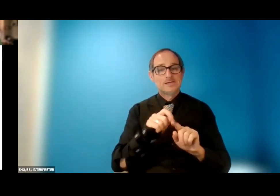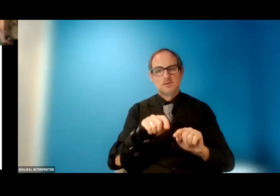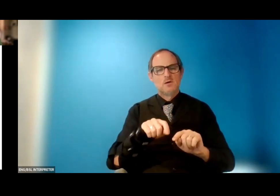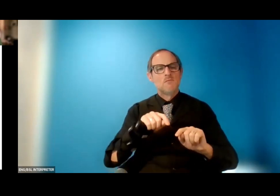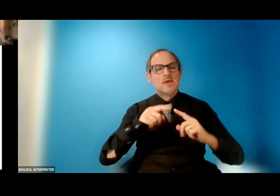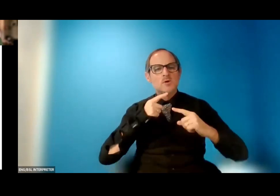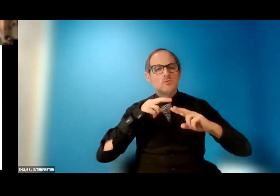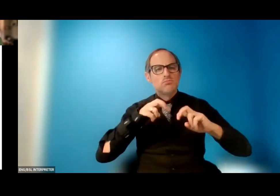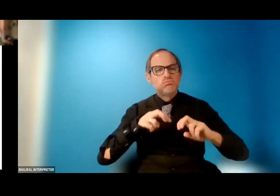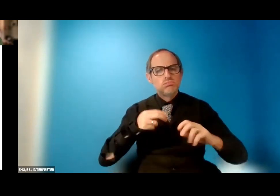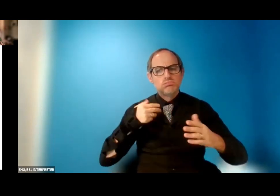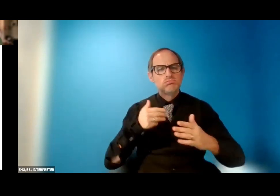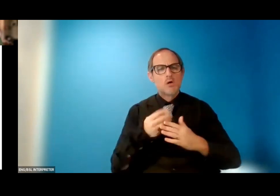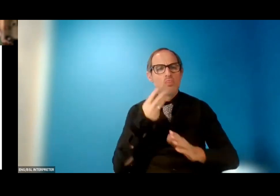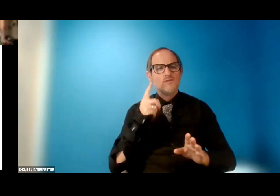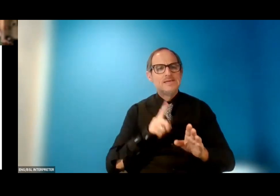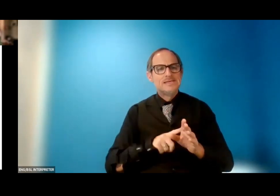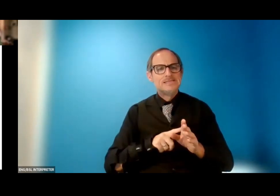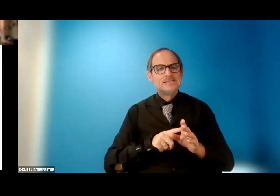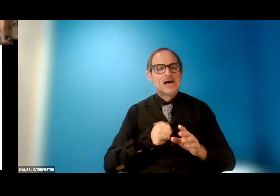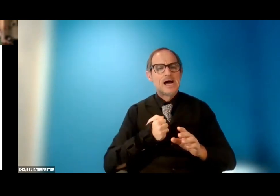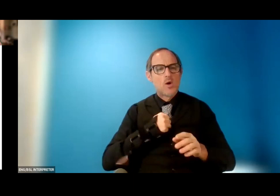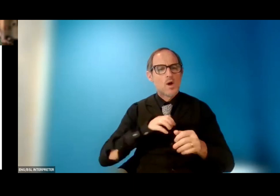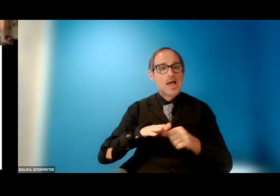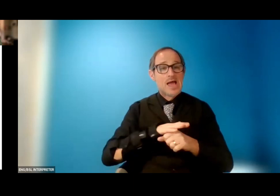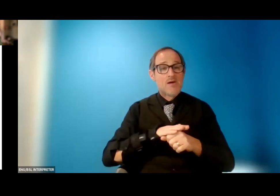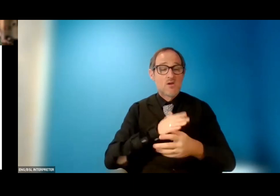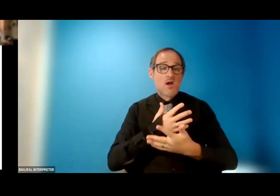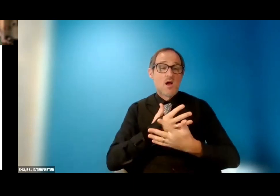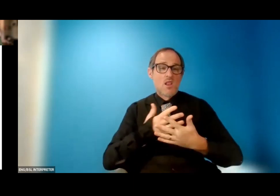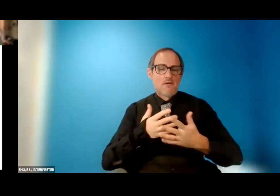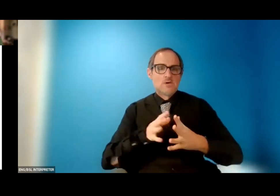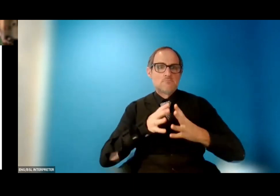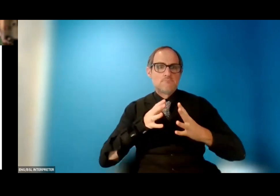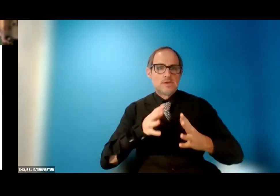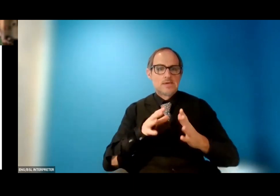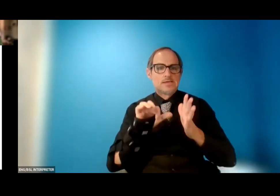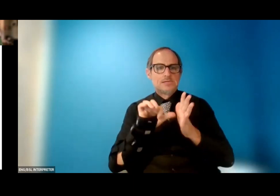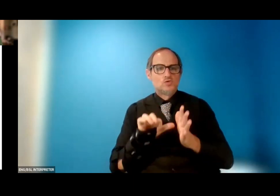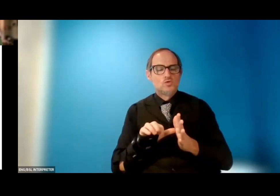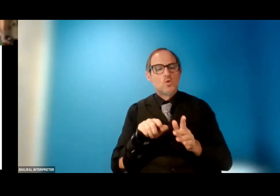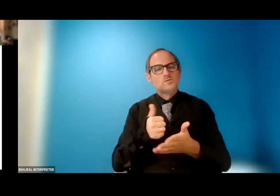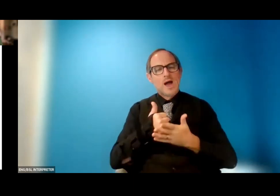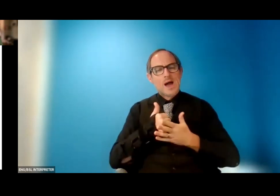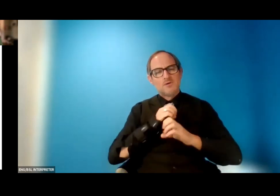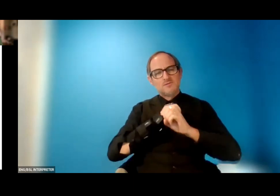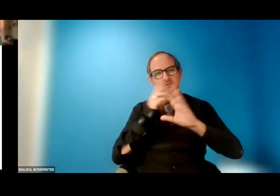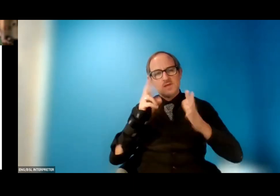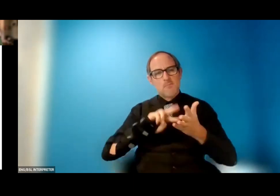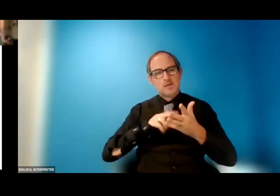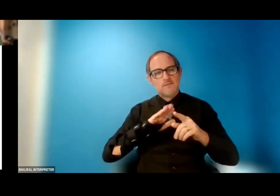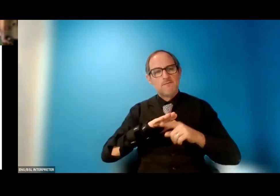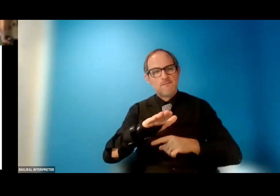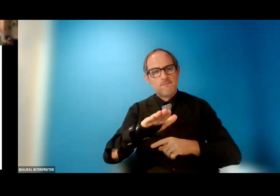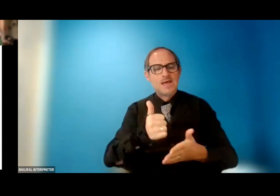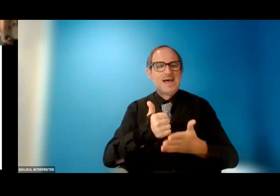of our work in the neighbourhood. It asks big questions, acts as a compass, as Leonora said, and helps us to navigate the journey towards a